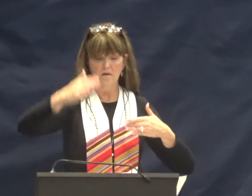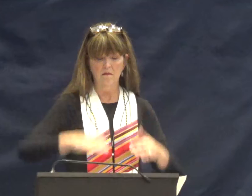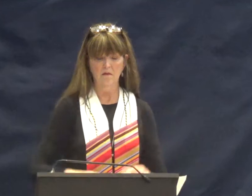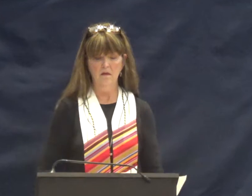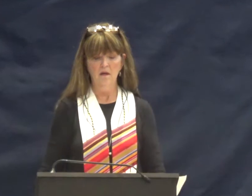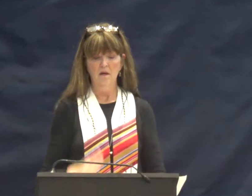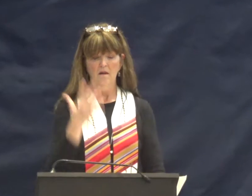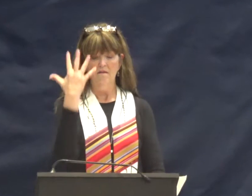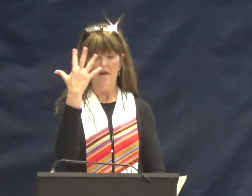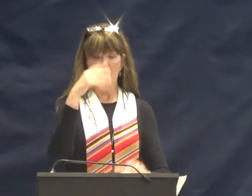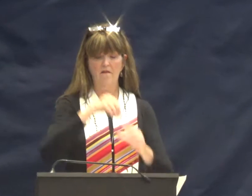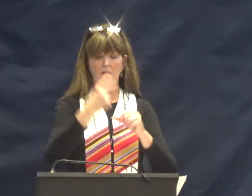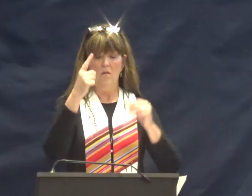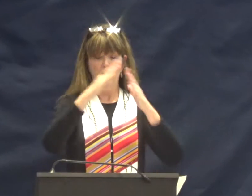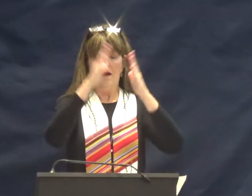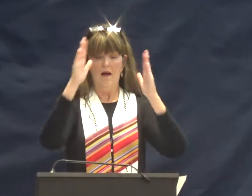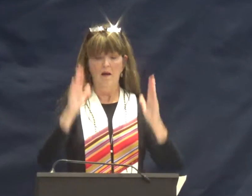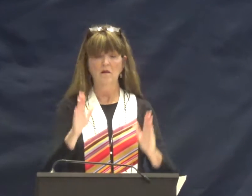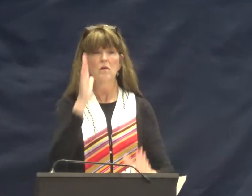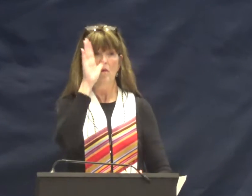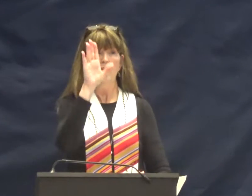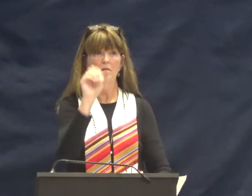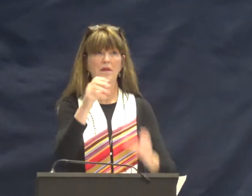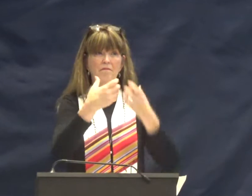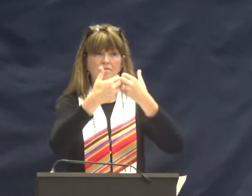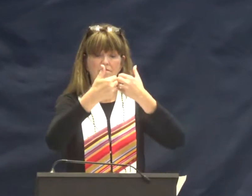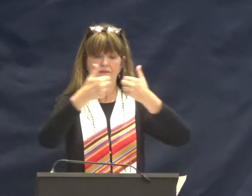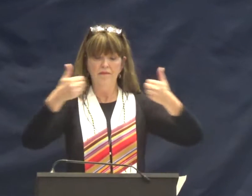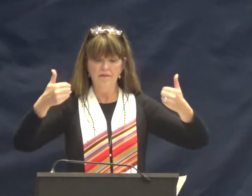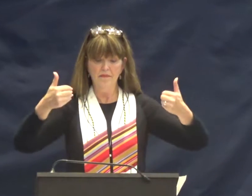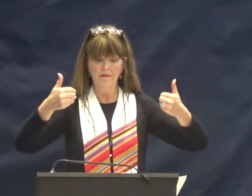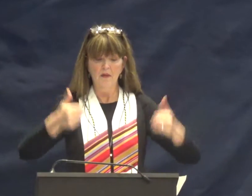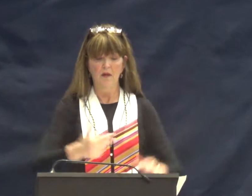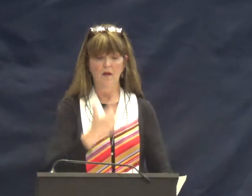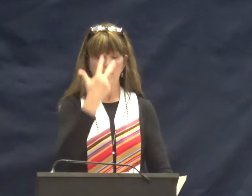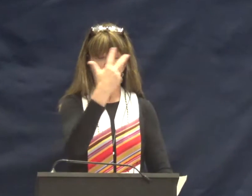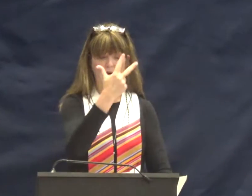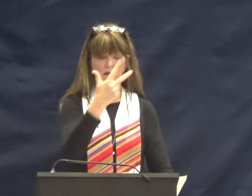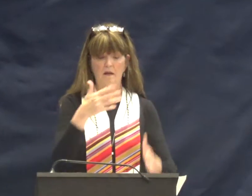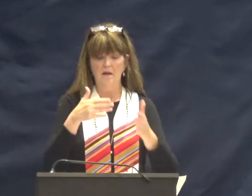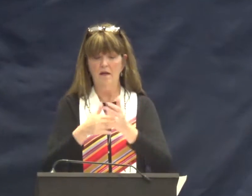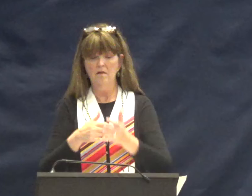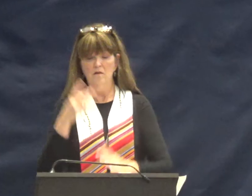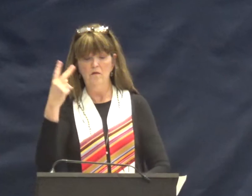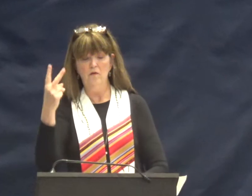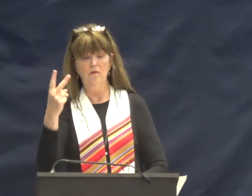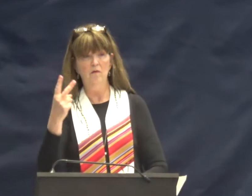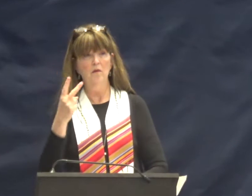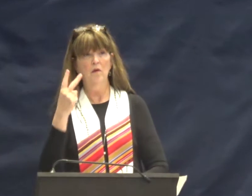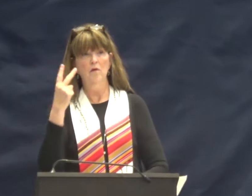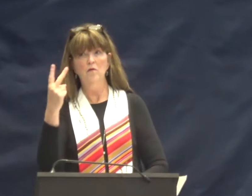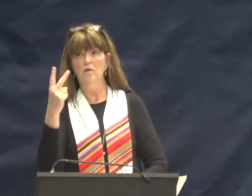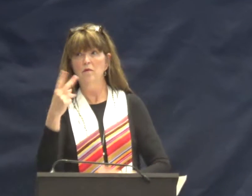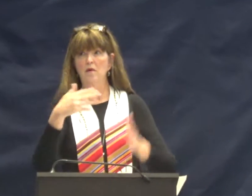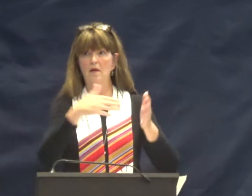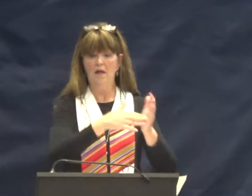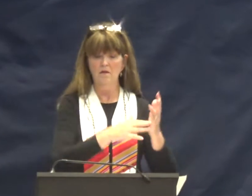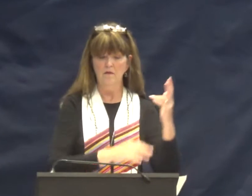From now on, five in one household will be divided, three against two and